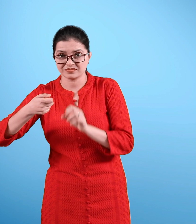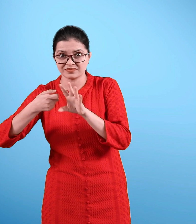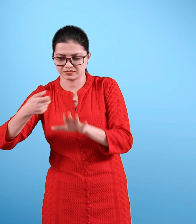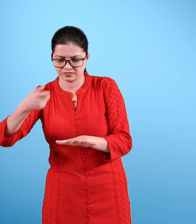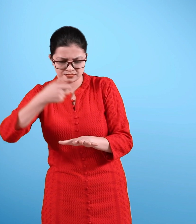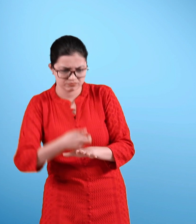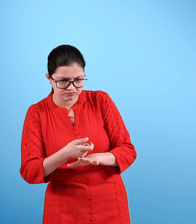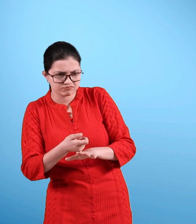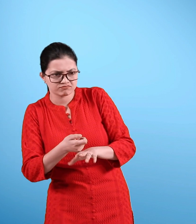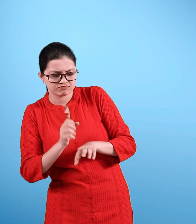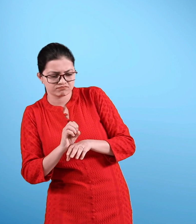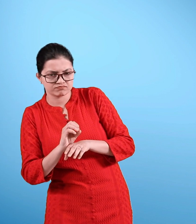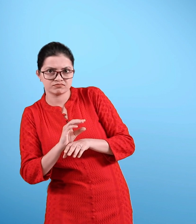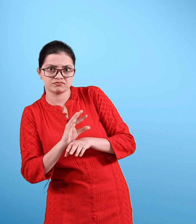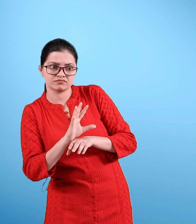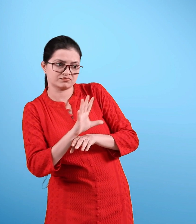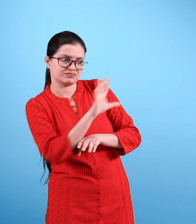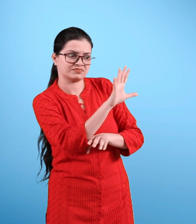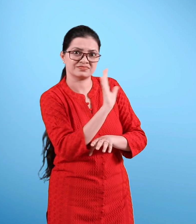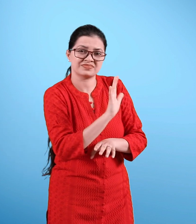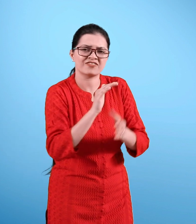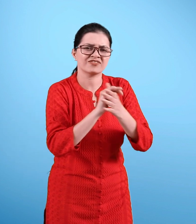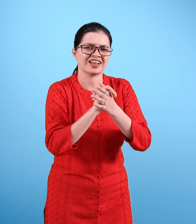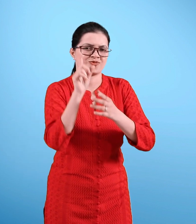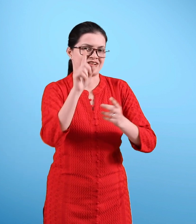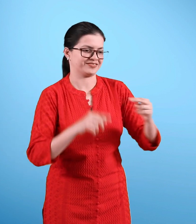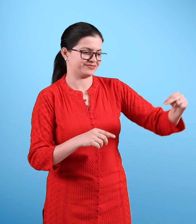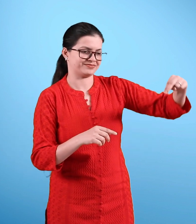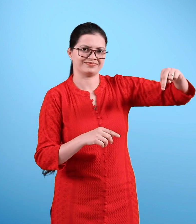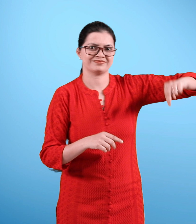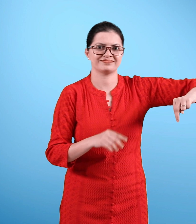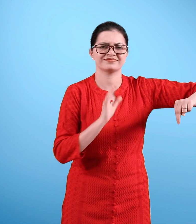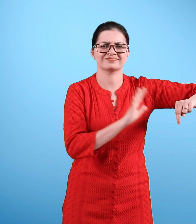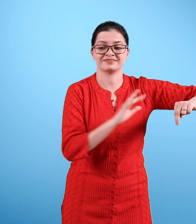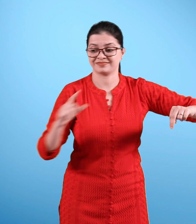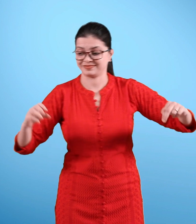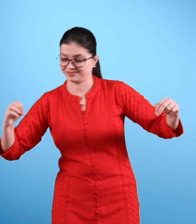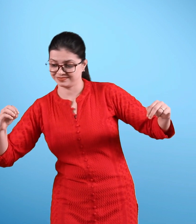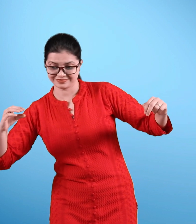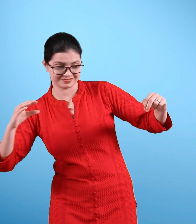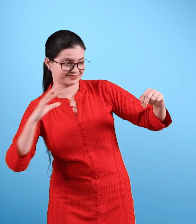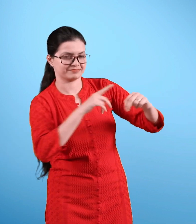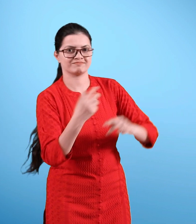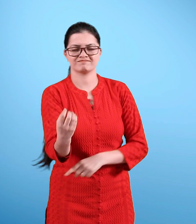Hold the torch close to the ground and shine it upwards so that its light falls on your friend's